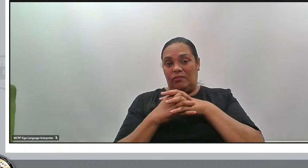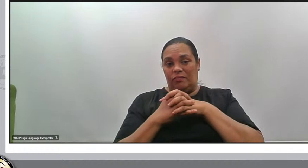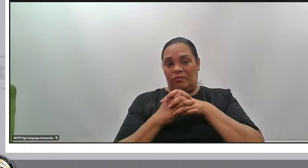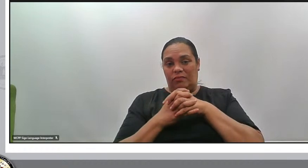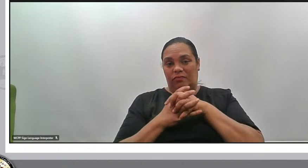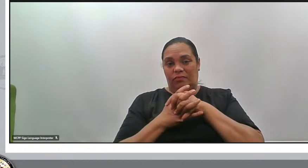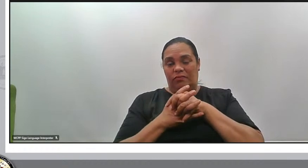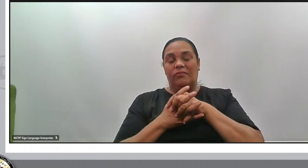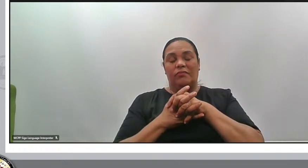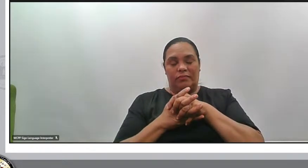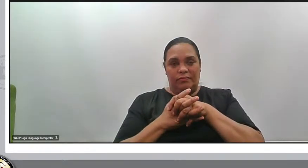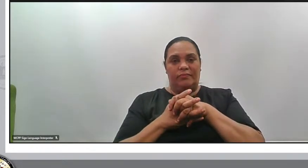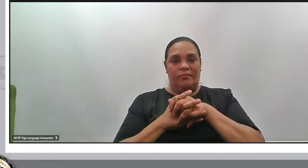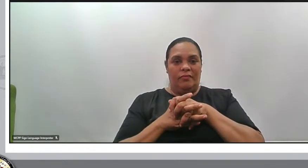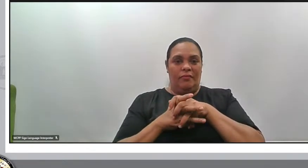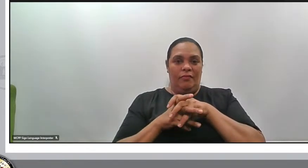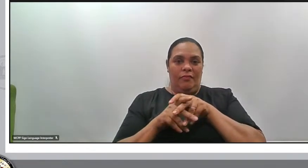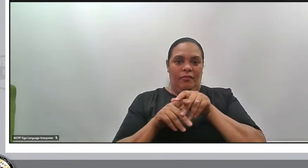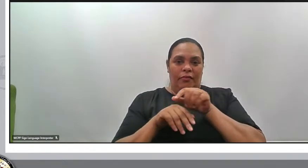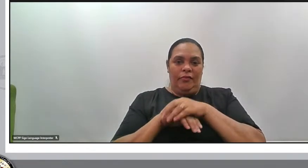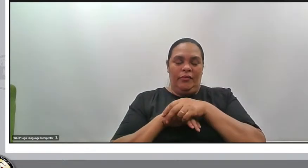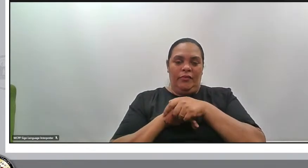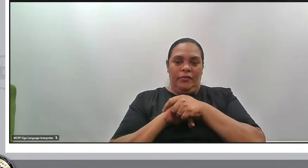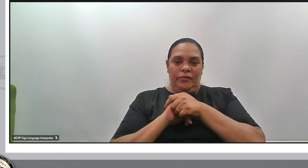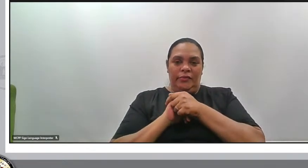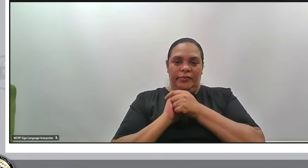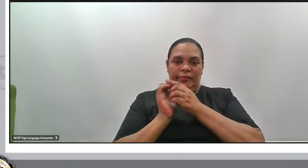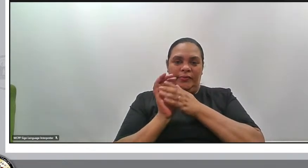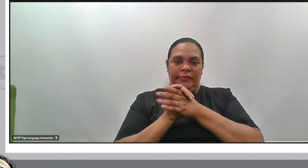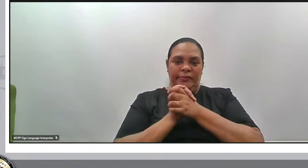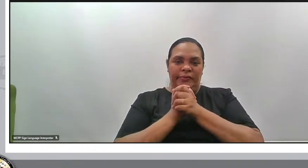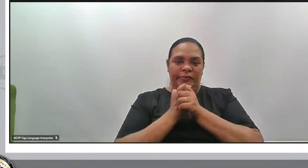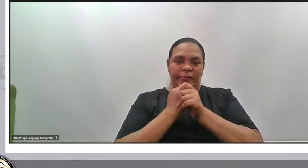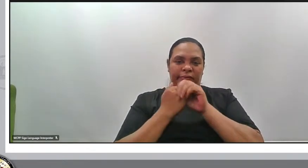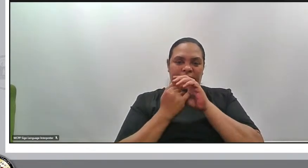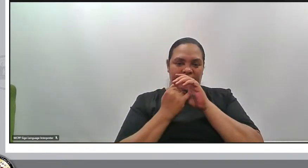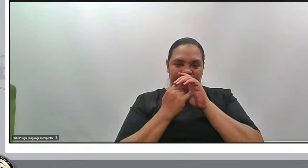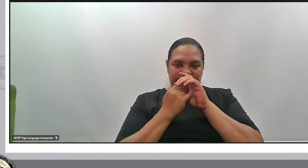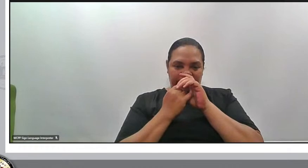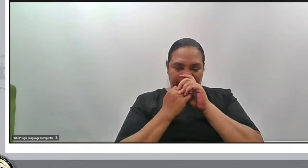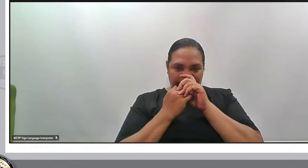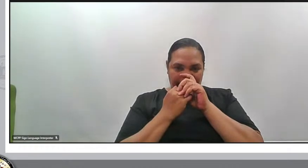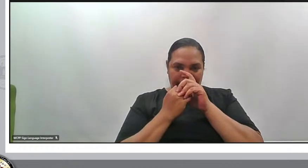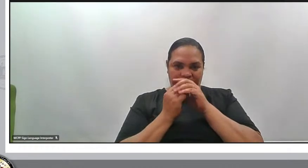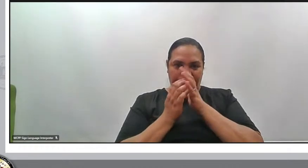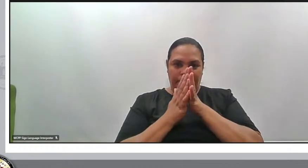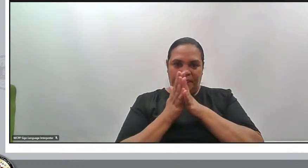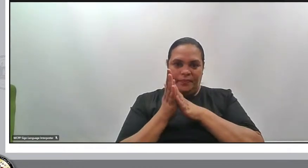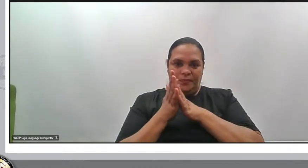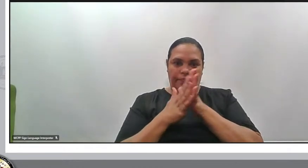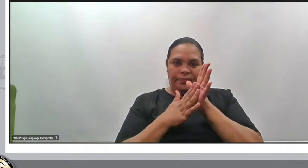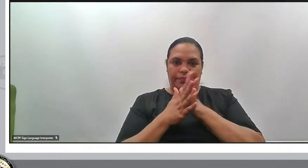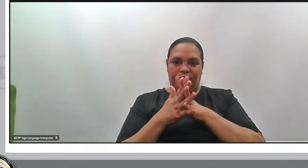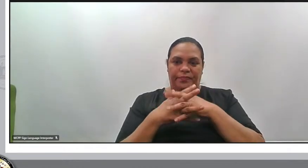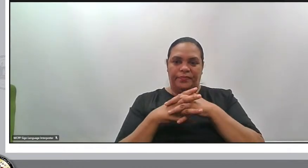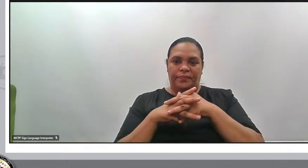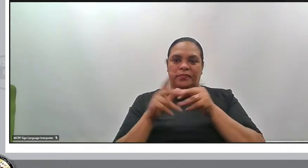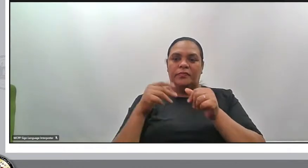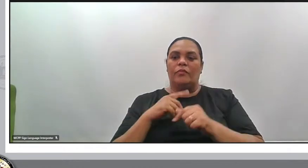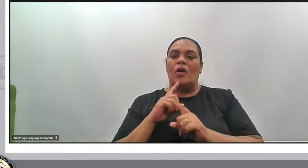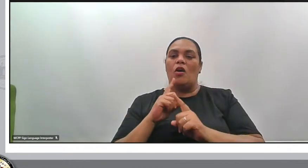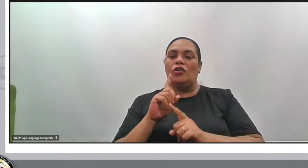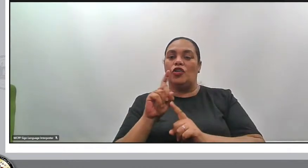Sorry, I couldn't unmute. Yes, please. Thank you, Madam Chair. Just to answer the other questions, thank you,